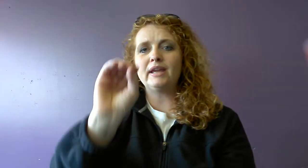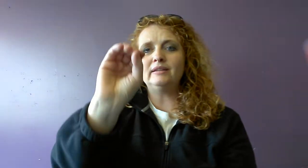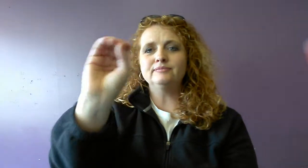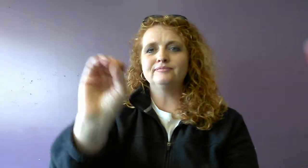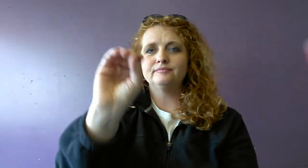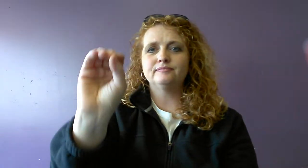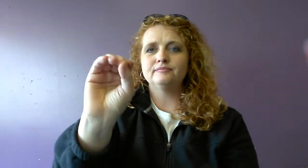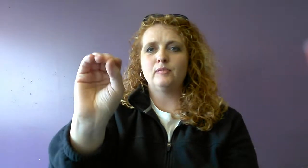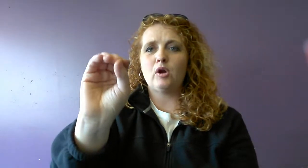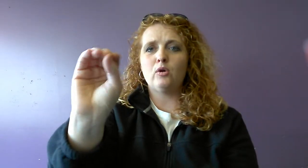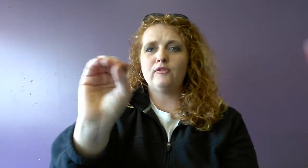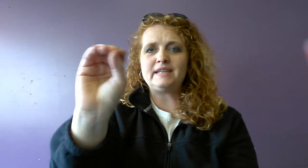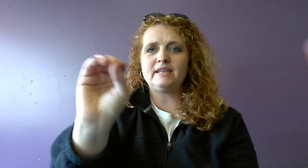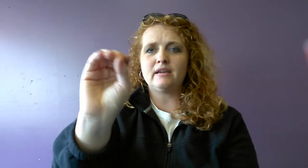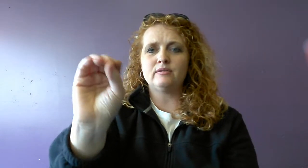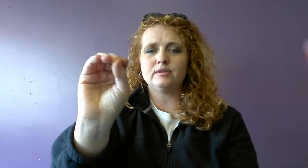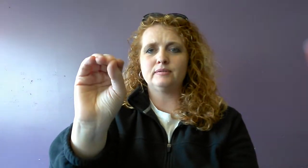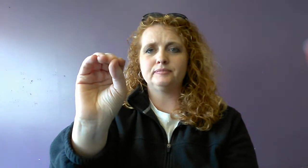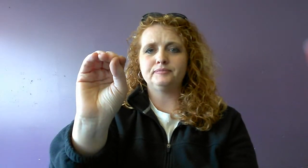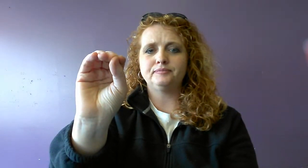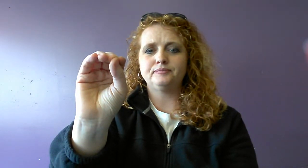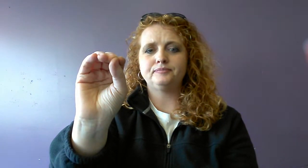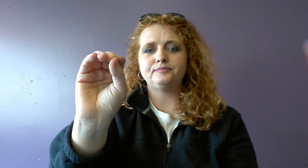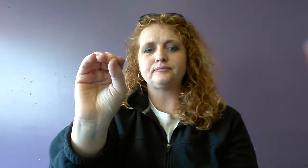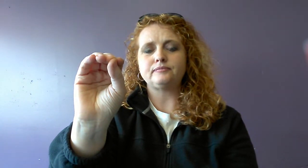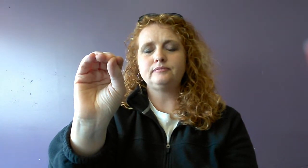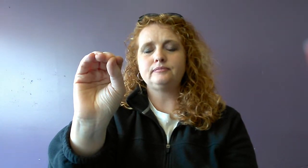Oregon, O facing out.